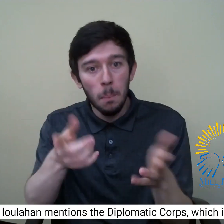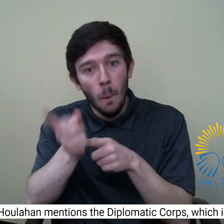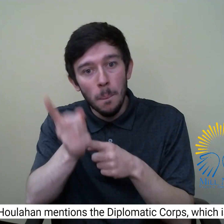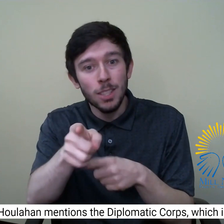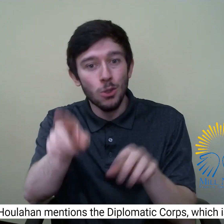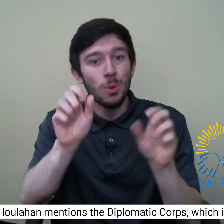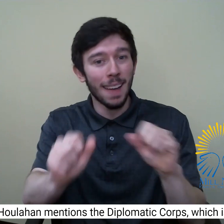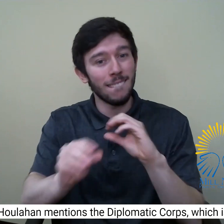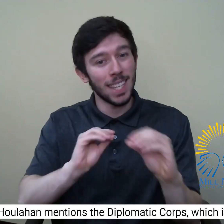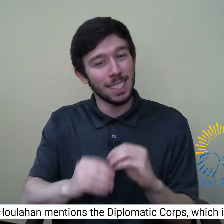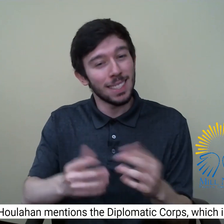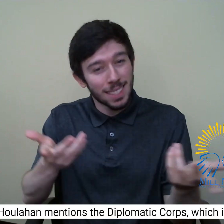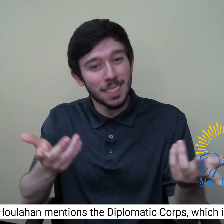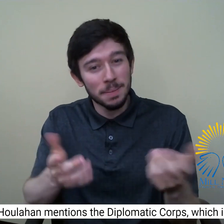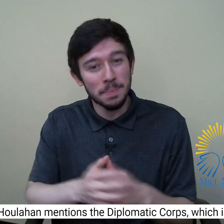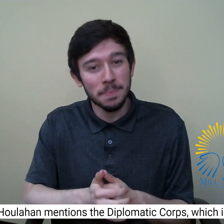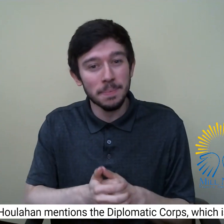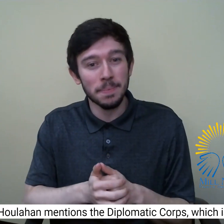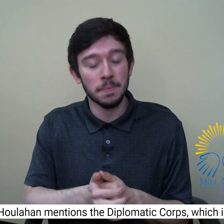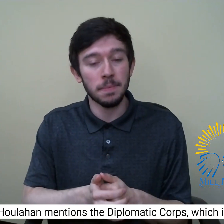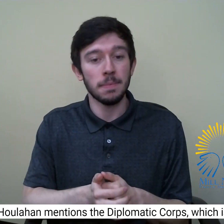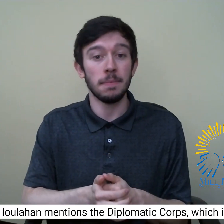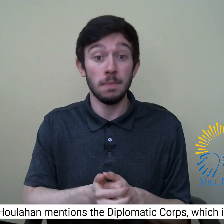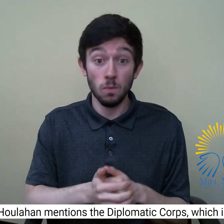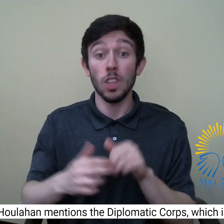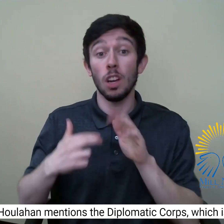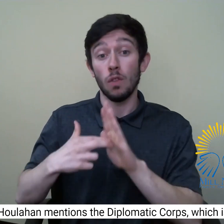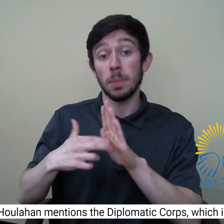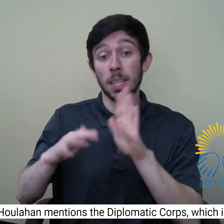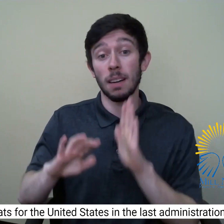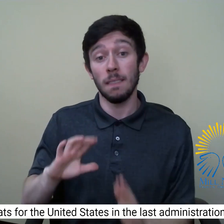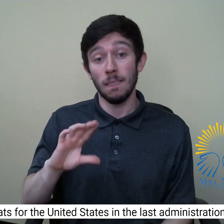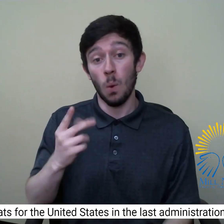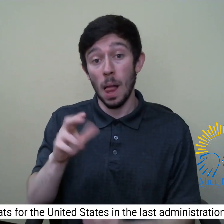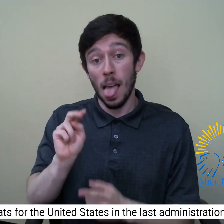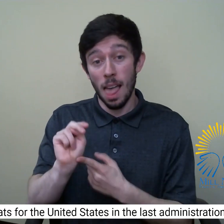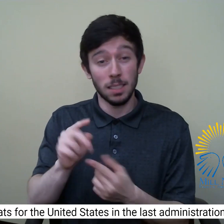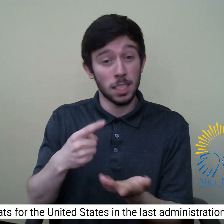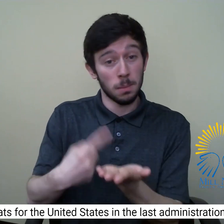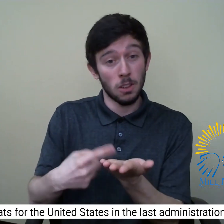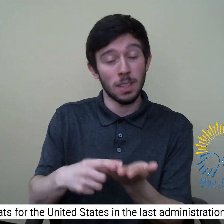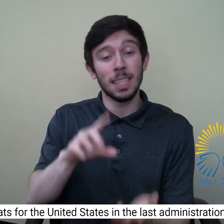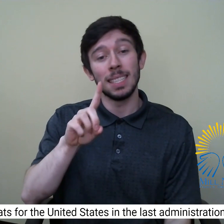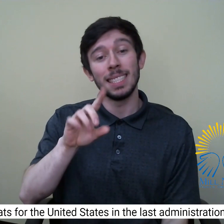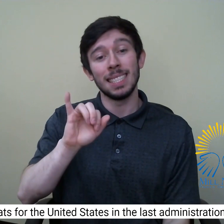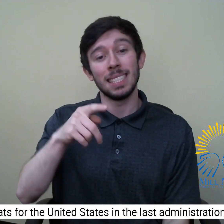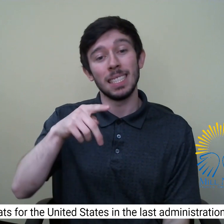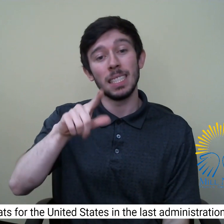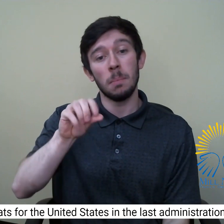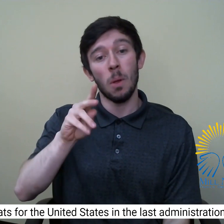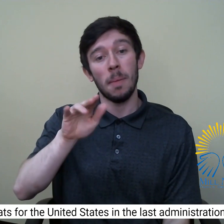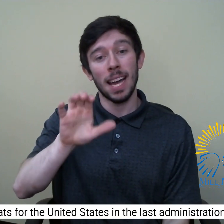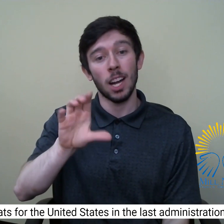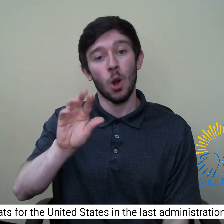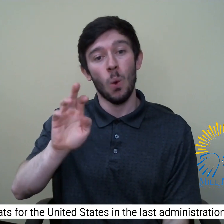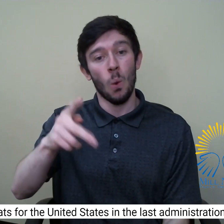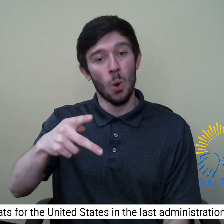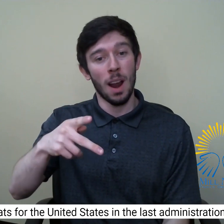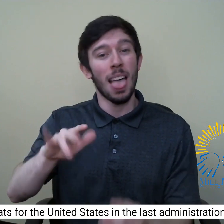Here, Representative Houlahan mentions the Diplomatic Corps, which is the cohort of diplomats for the United States. In the last administration,